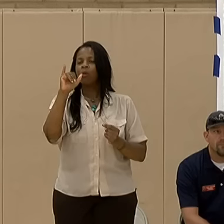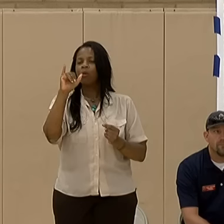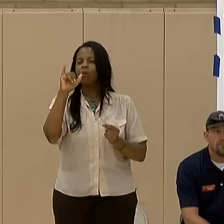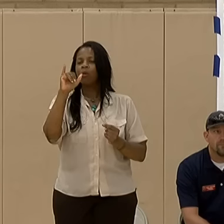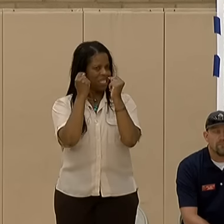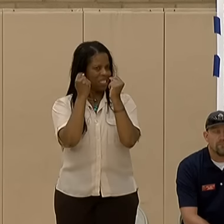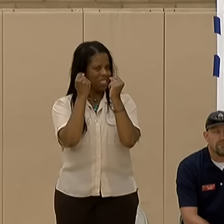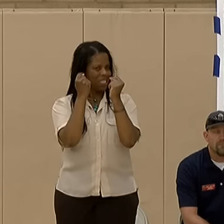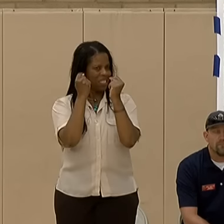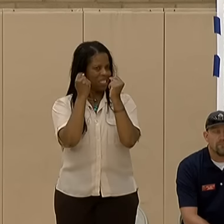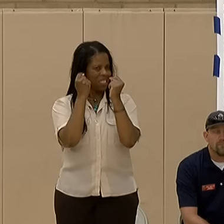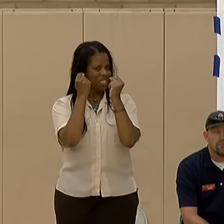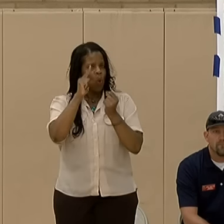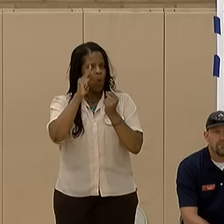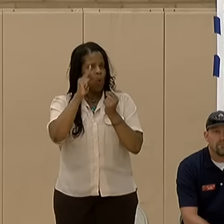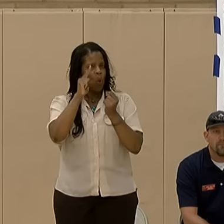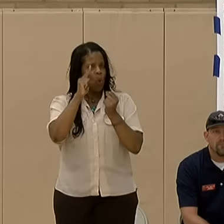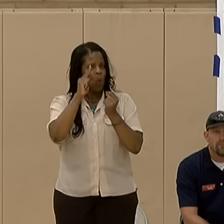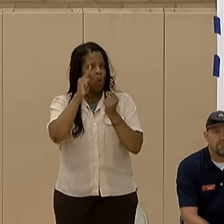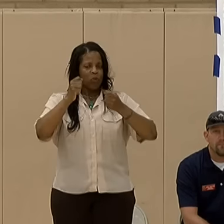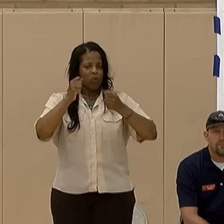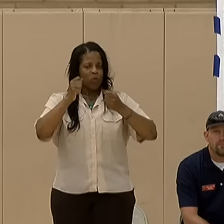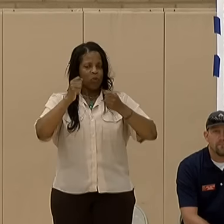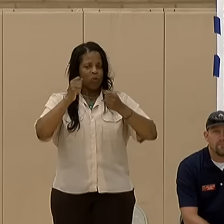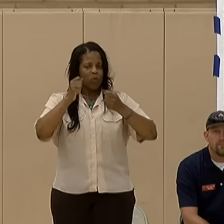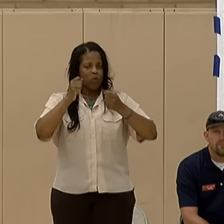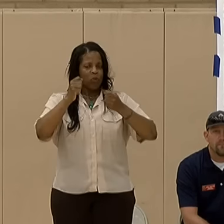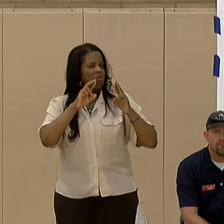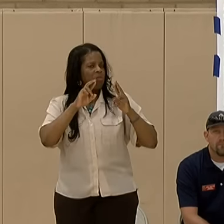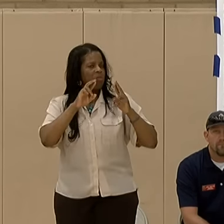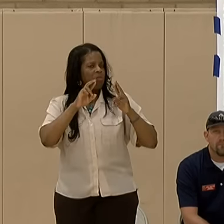to respond to protect your home.